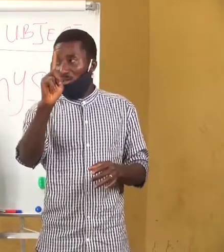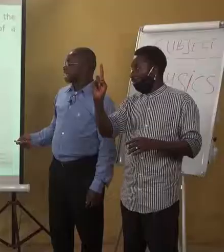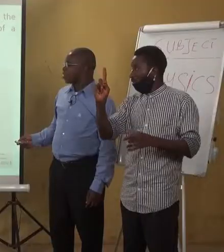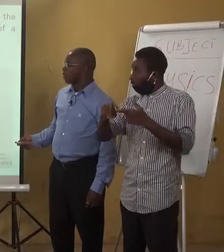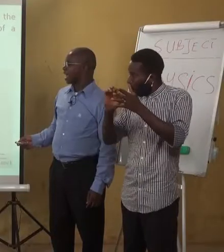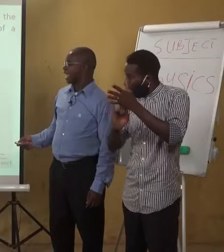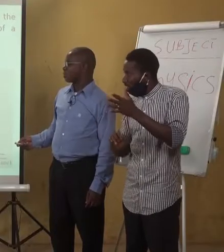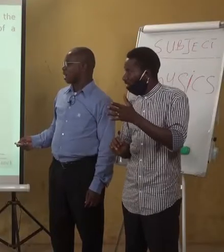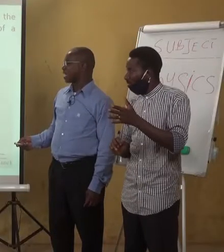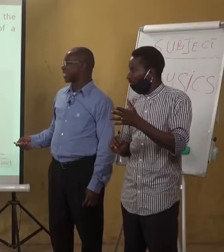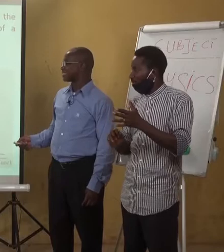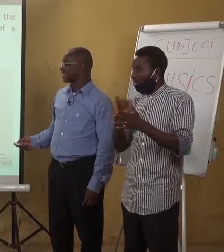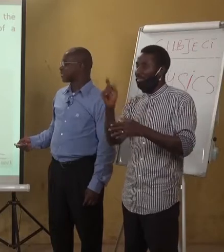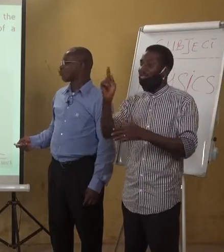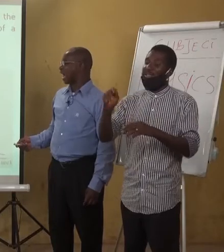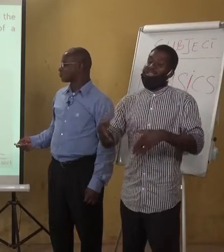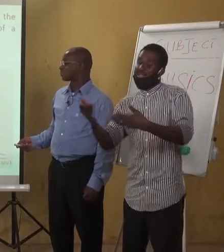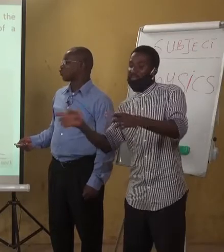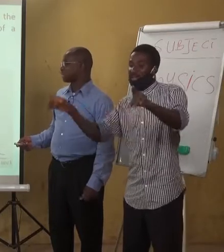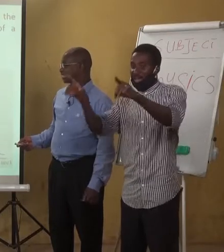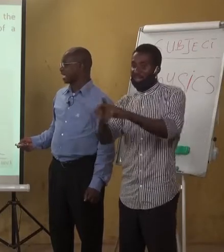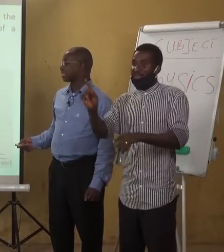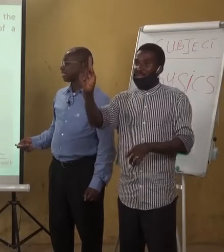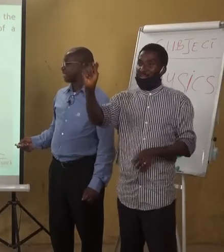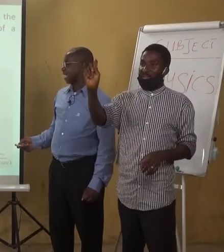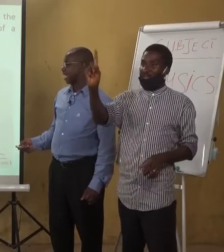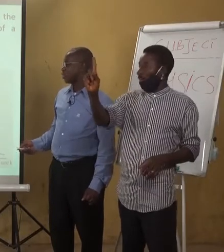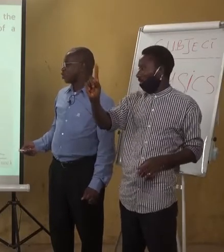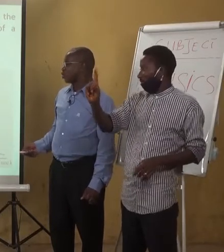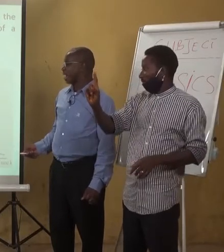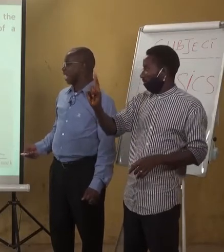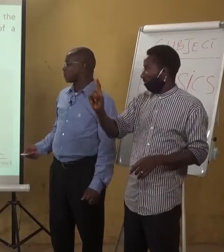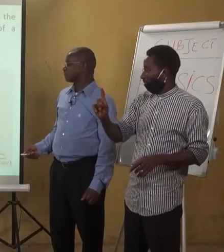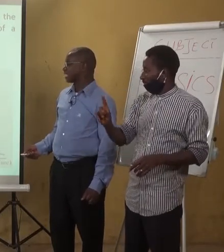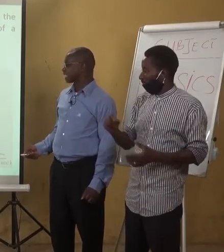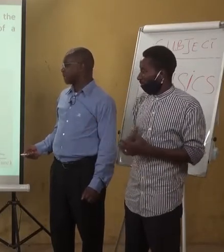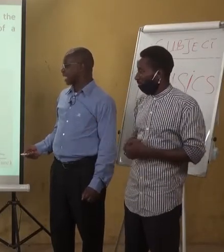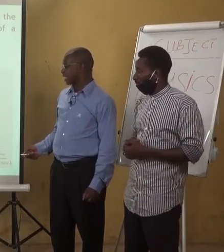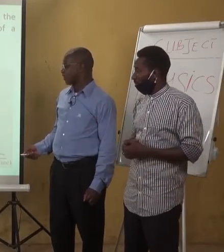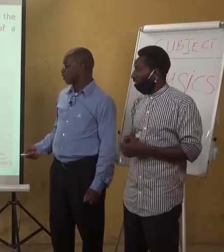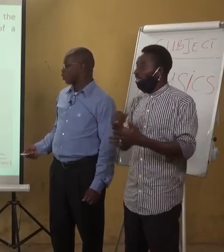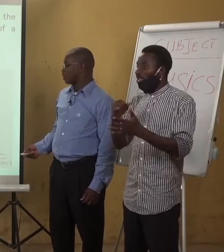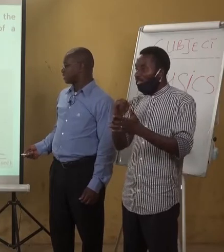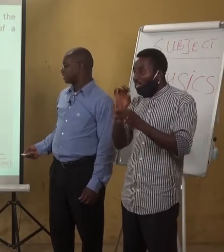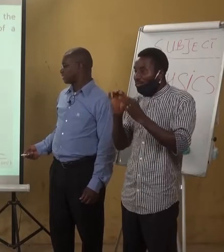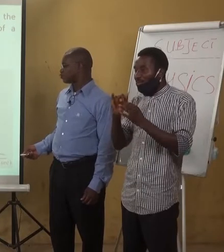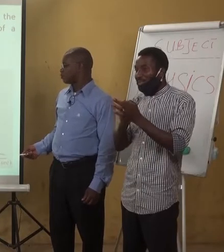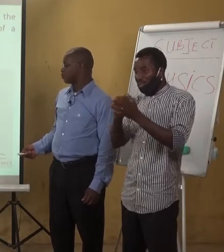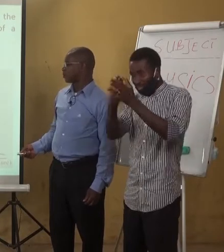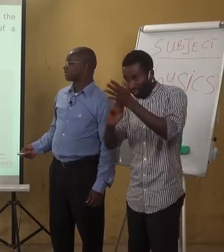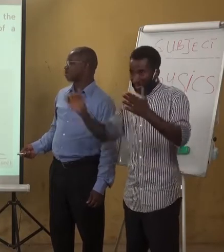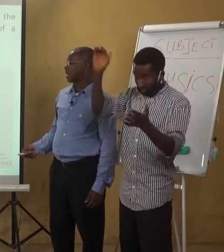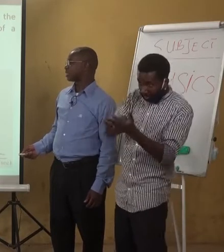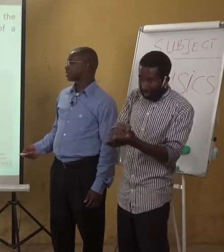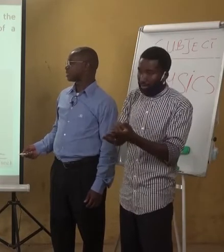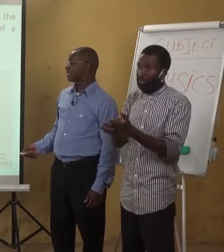time the number N1 has decayed to half its original, then you will have the time elapsed will be T2